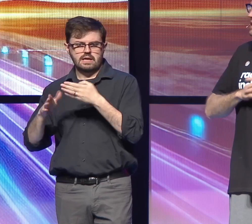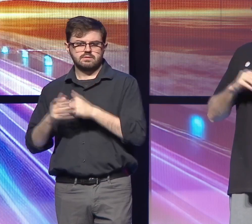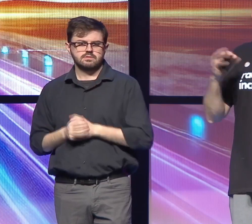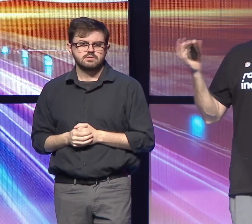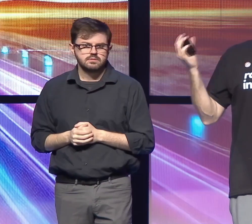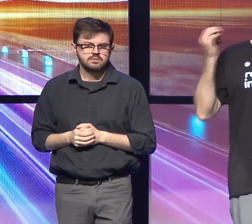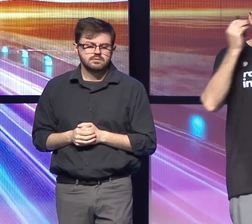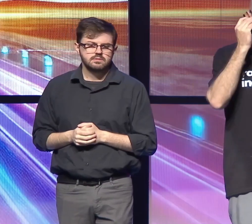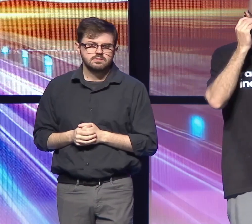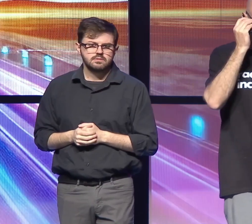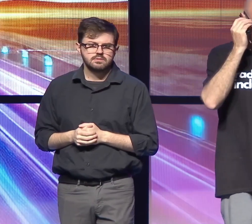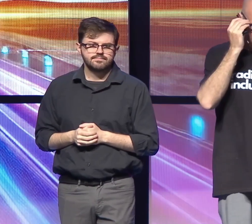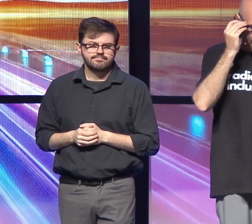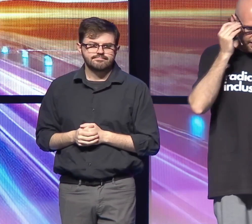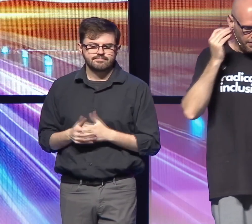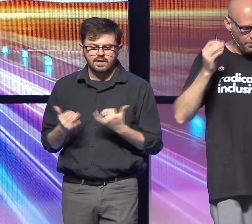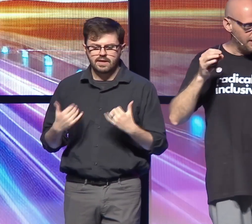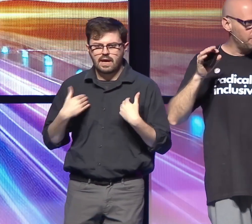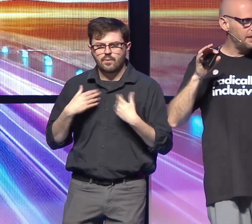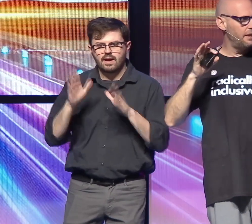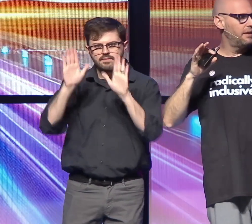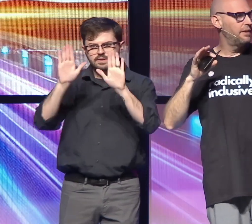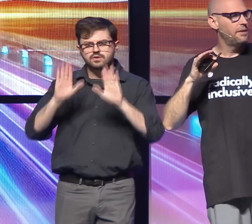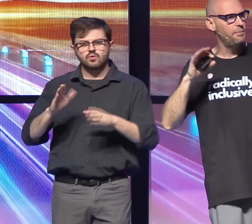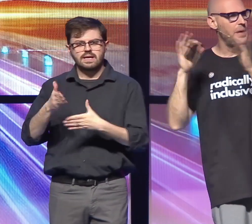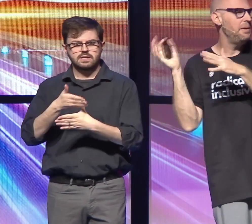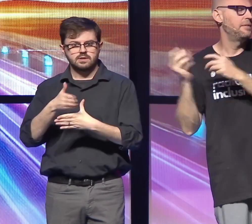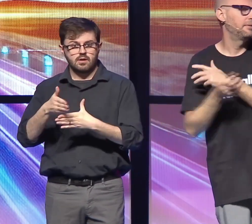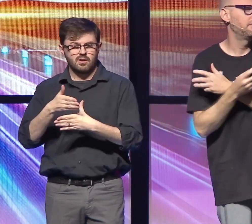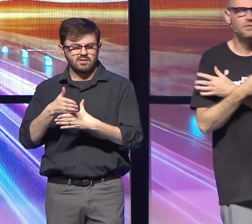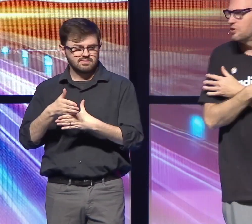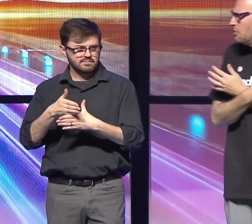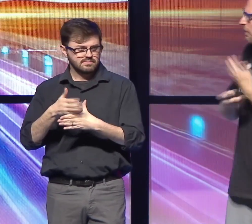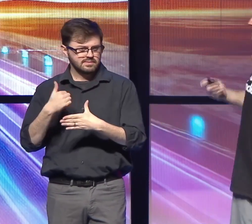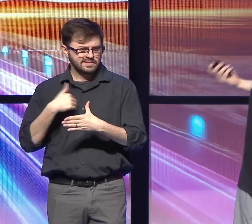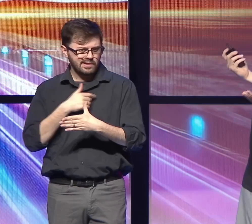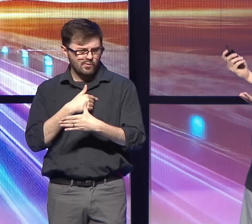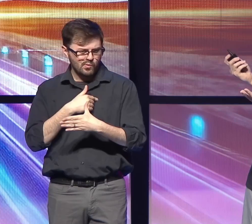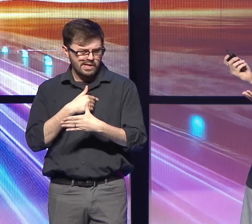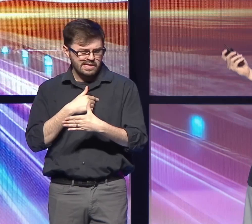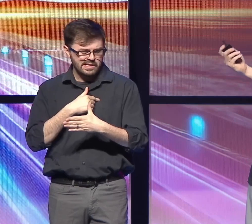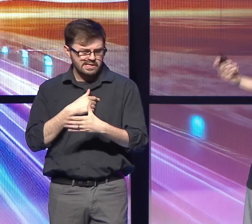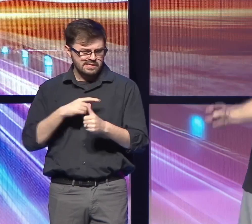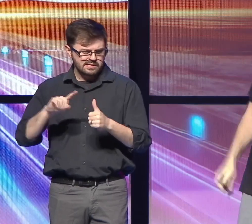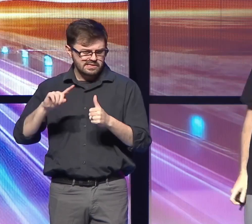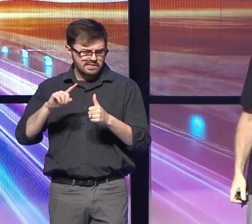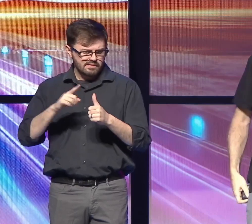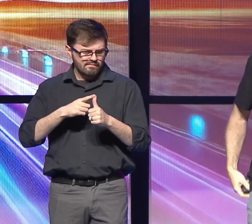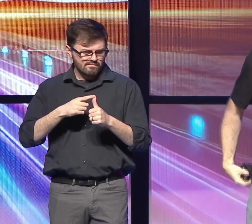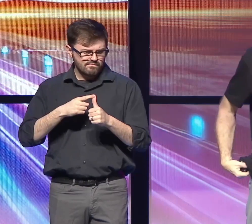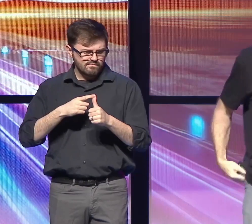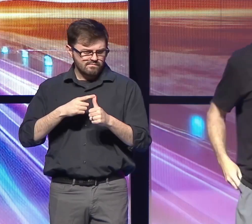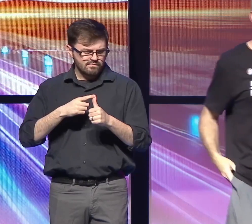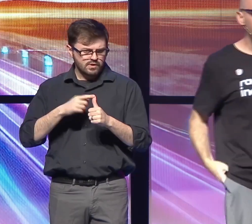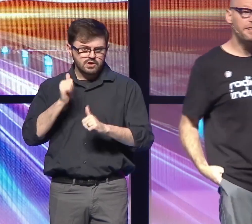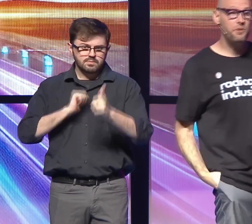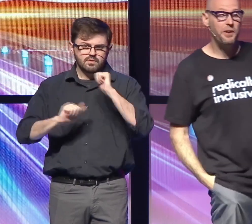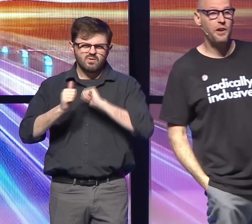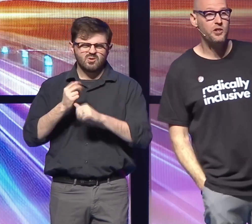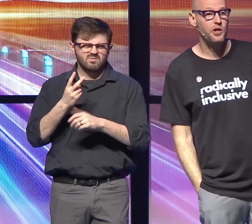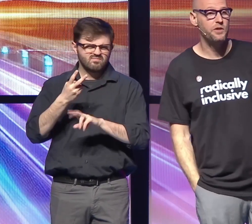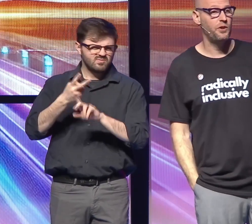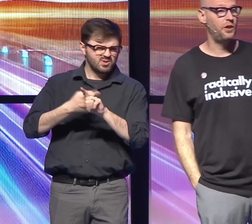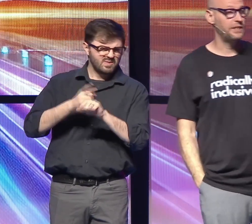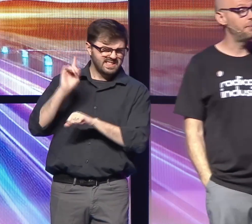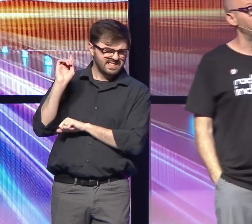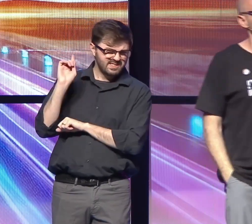So we got this great song that we did maybe 2 months ago, something like that. You'll recognize, if you've been